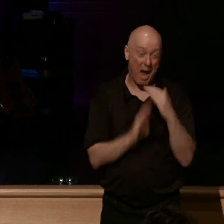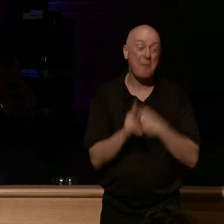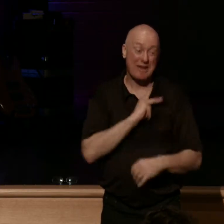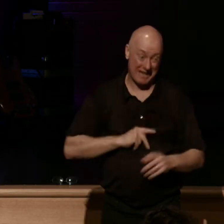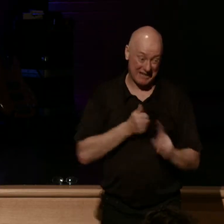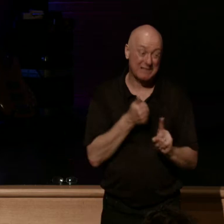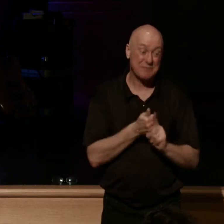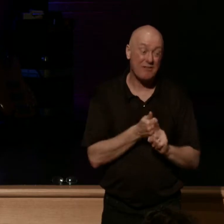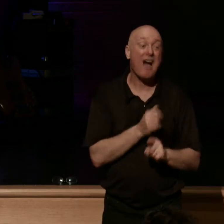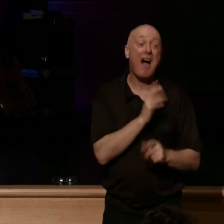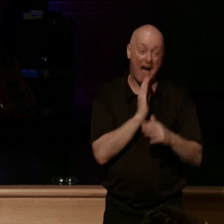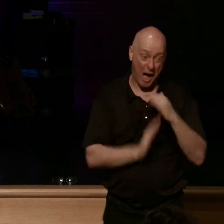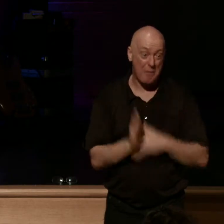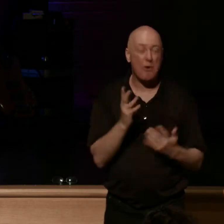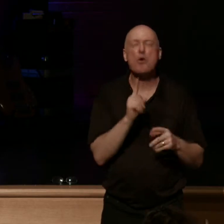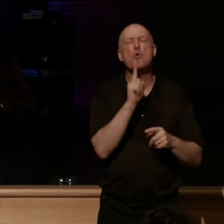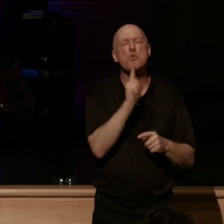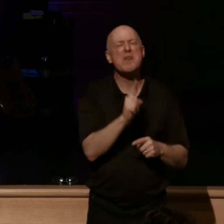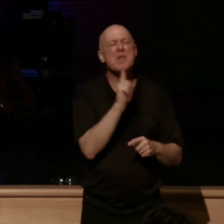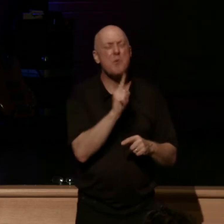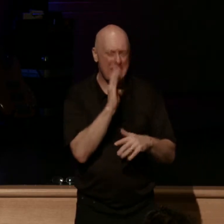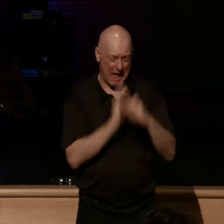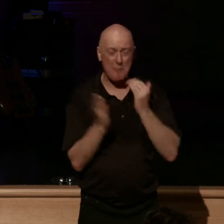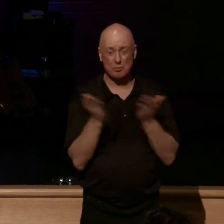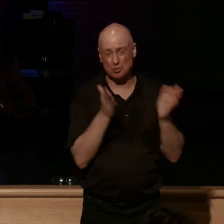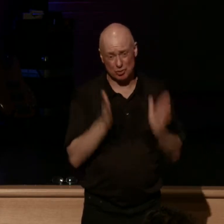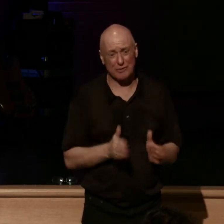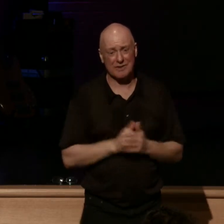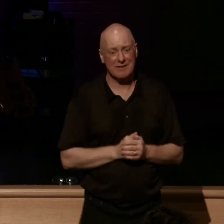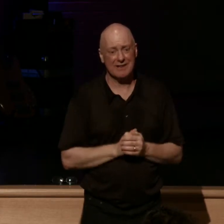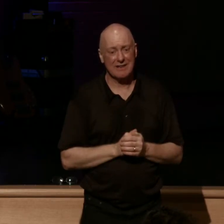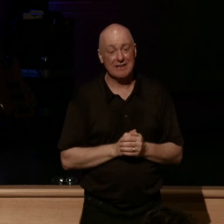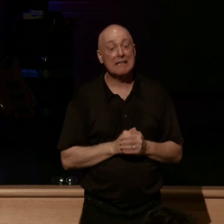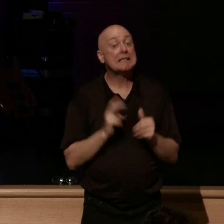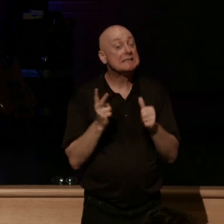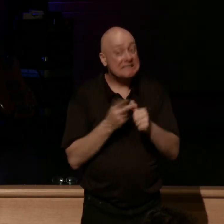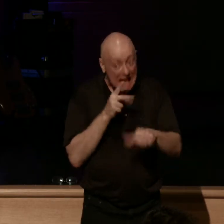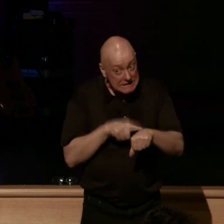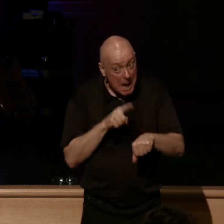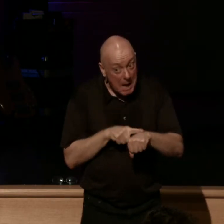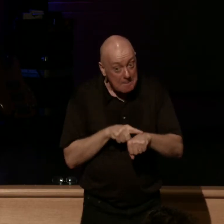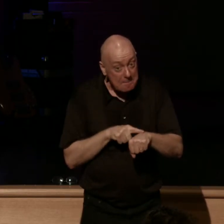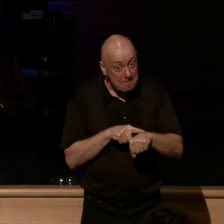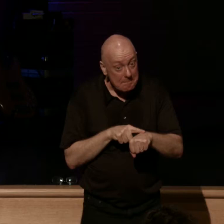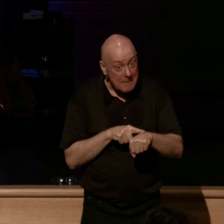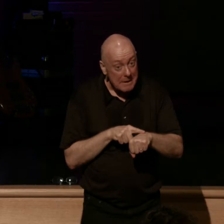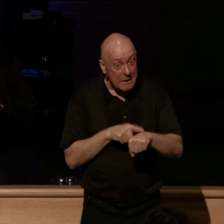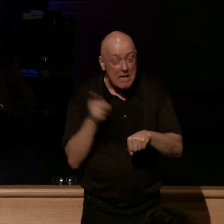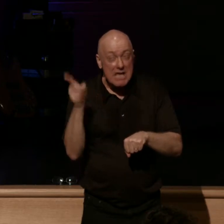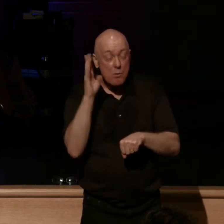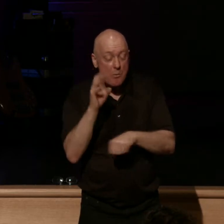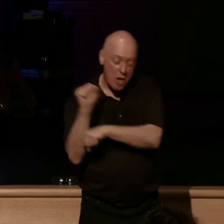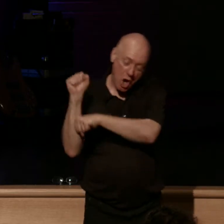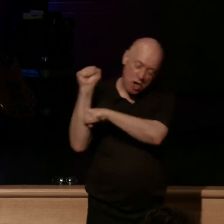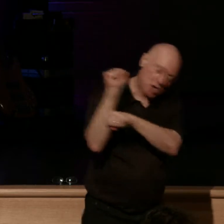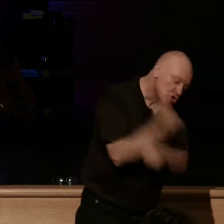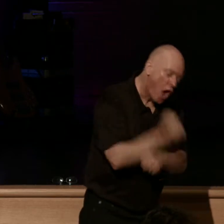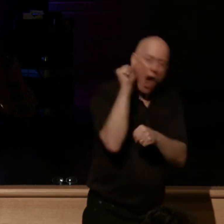king. Really a humble servant and king. He comes the second time as a